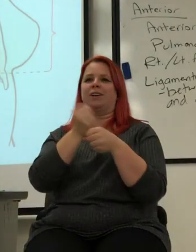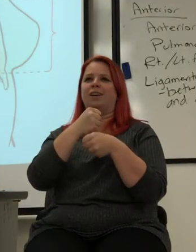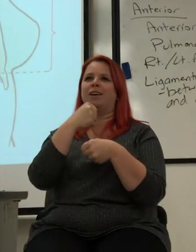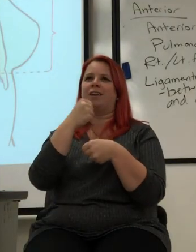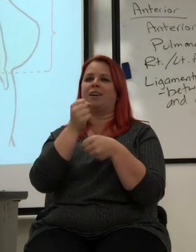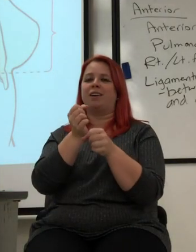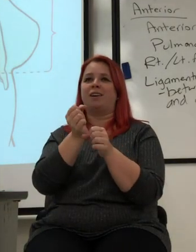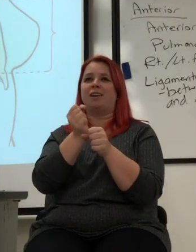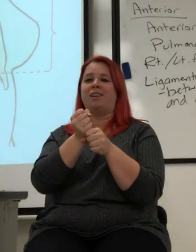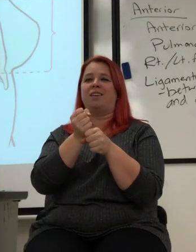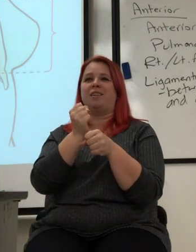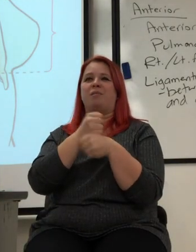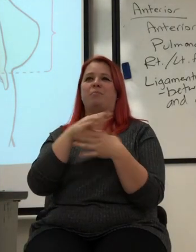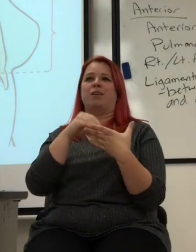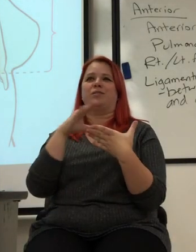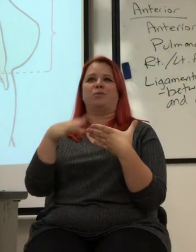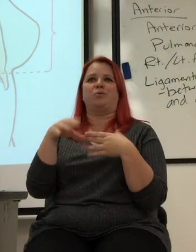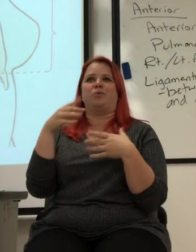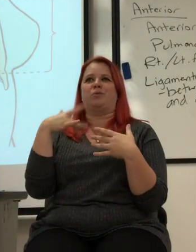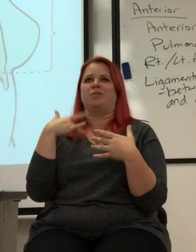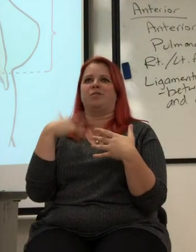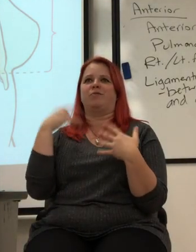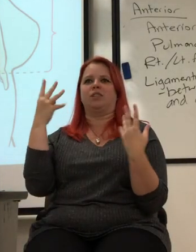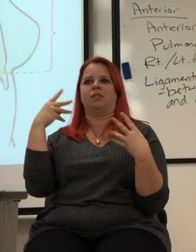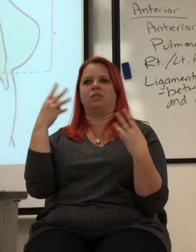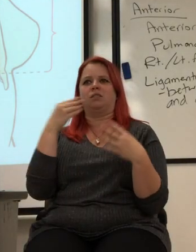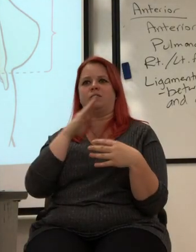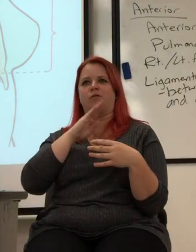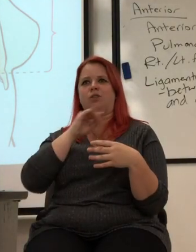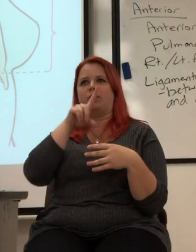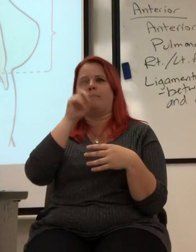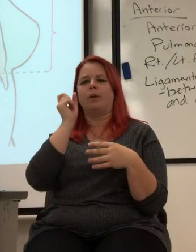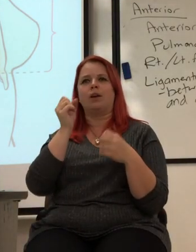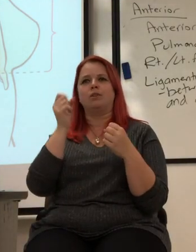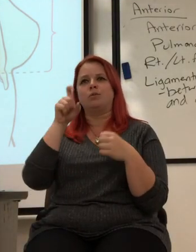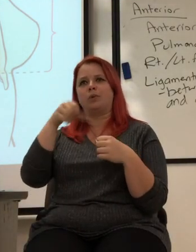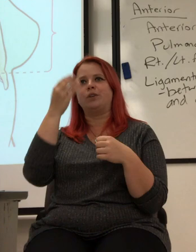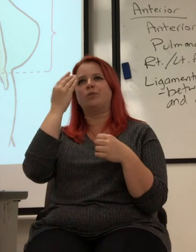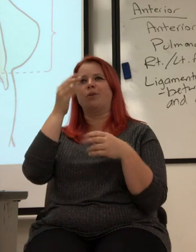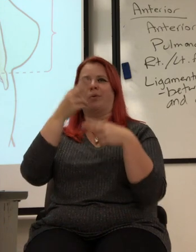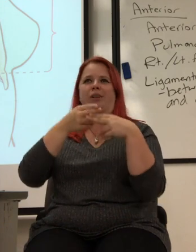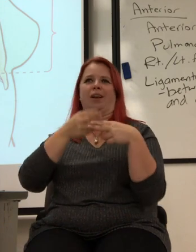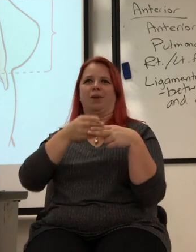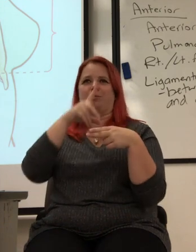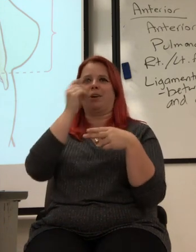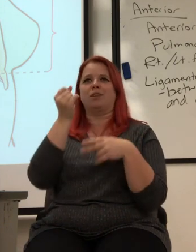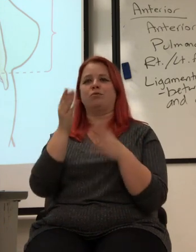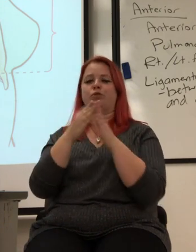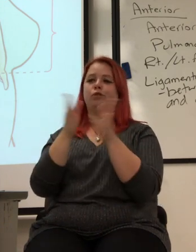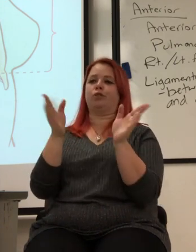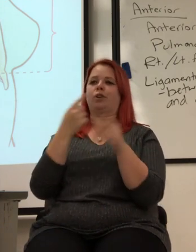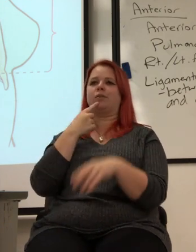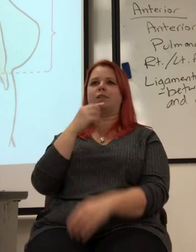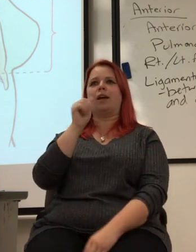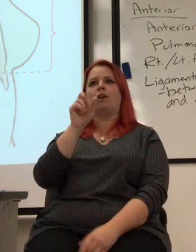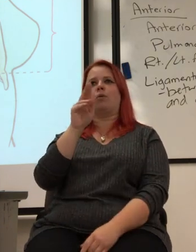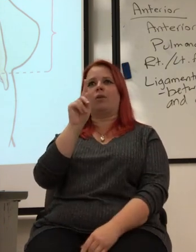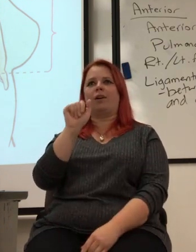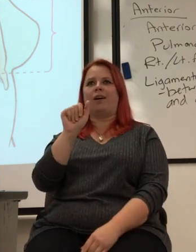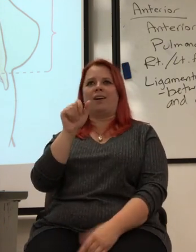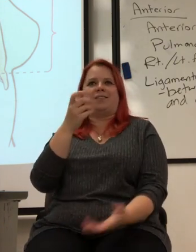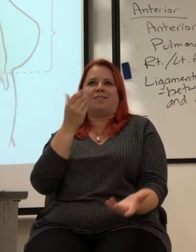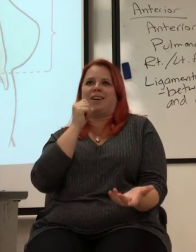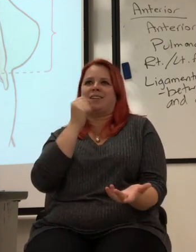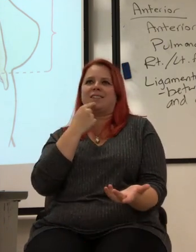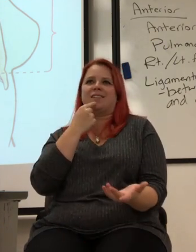but you need the names, because if you just say aorta, you don't know where in the body you're talking about. So the artery